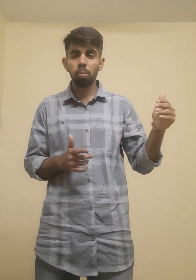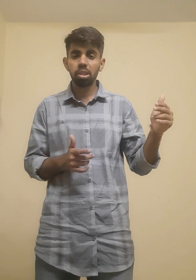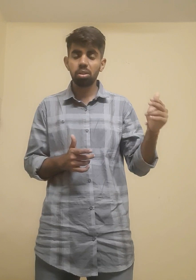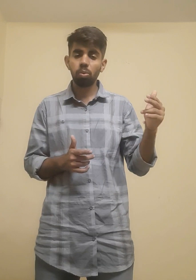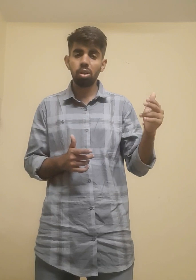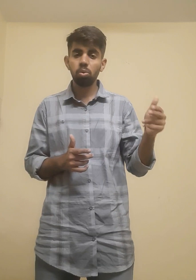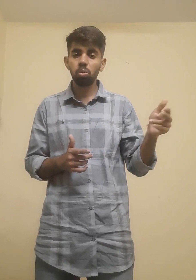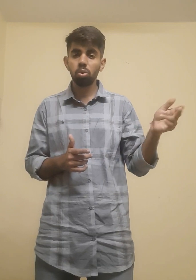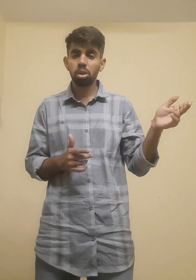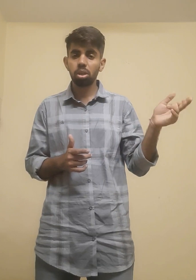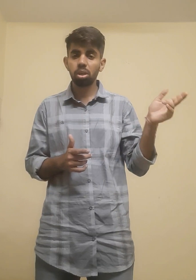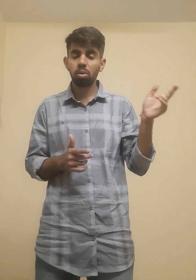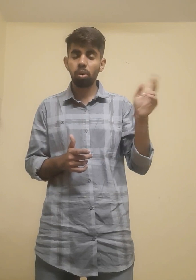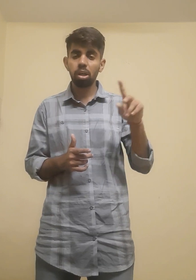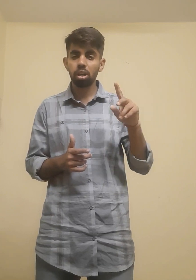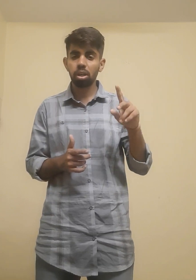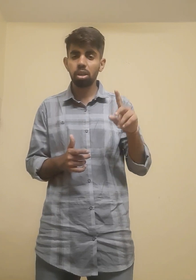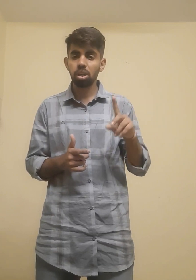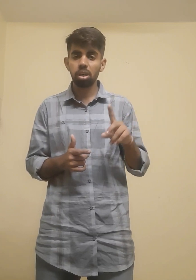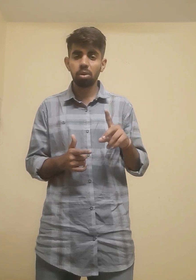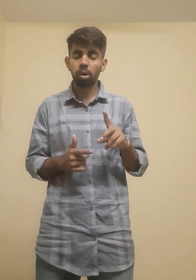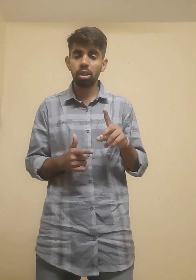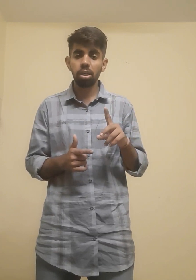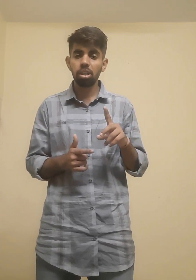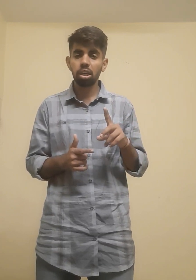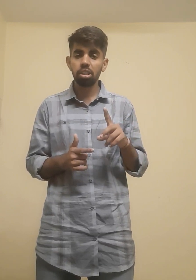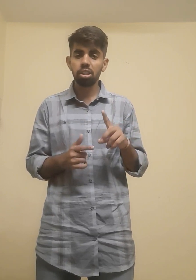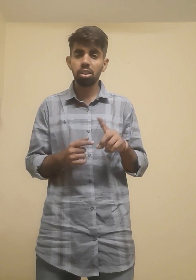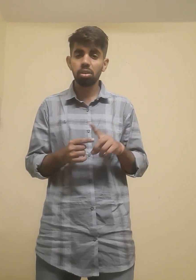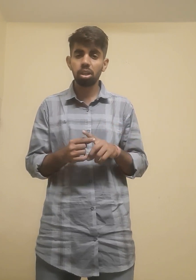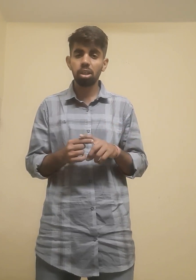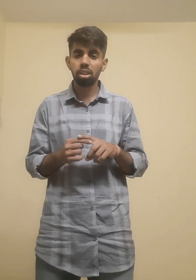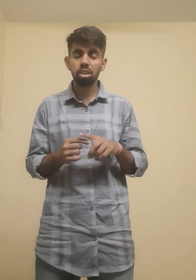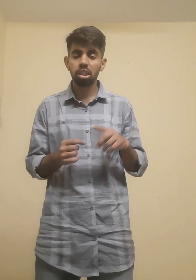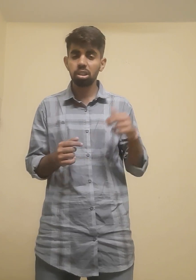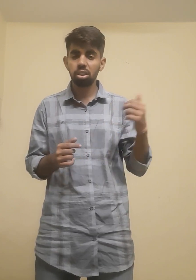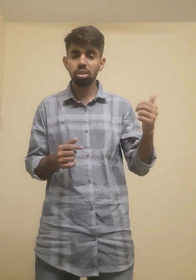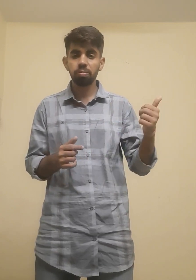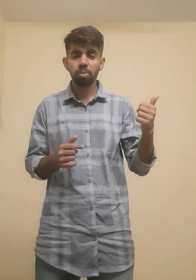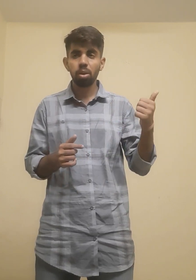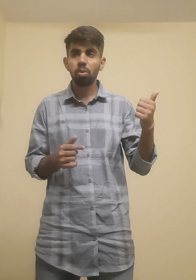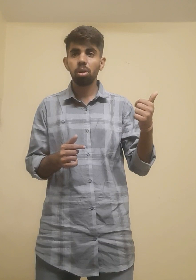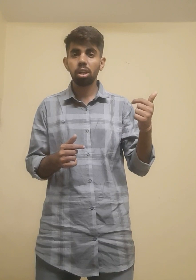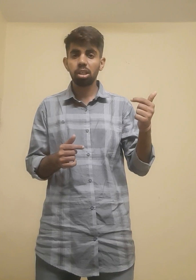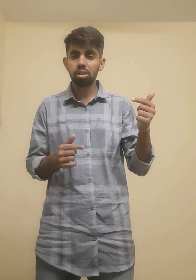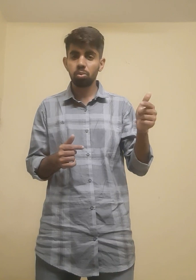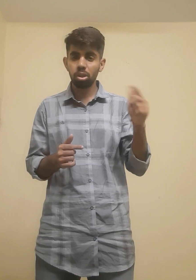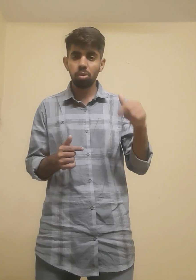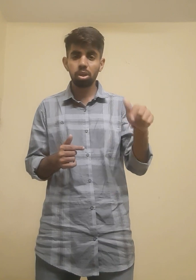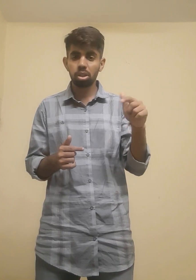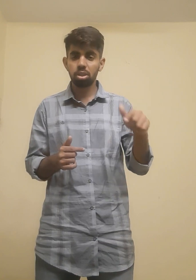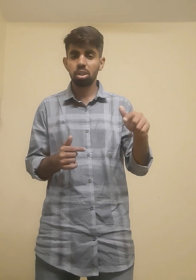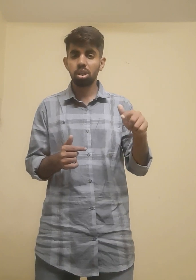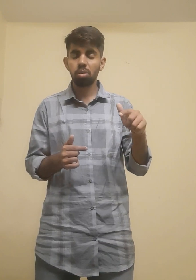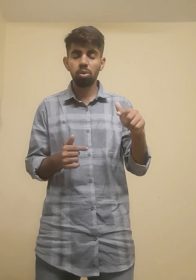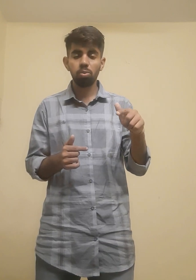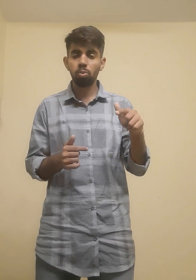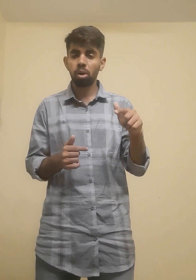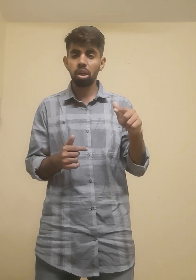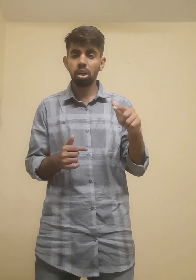pass the value while initializing, that is initialization, that is with our with while